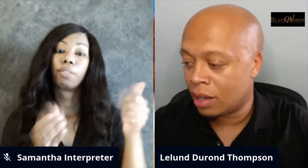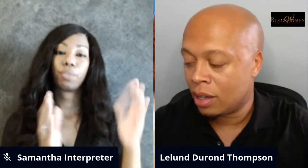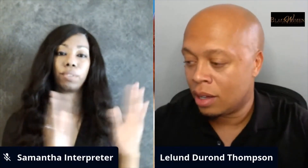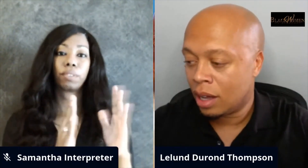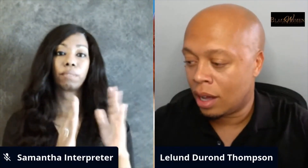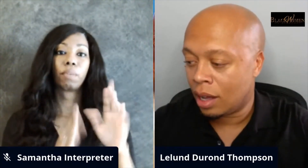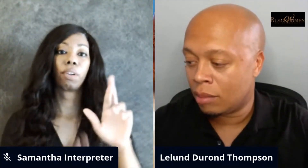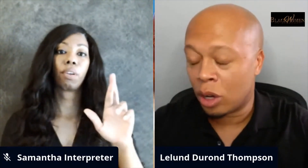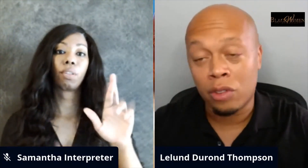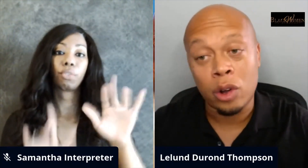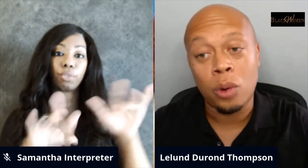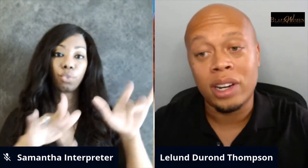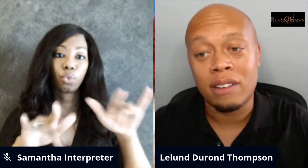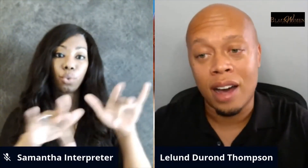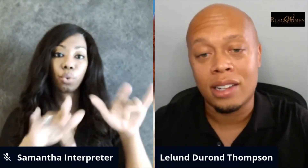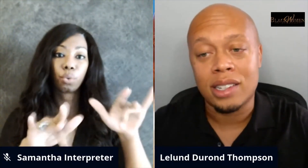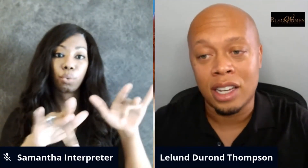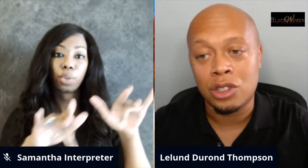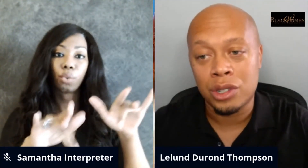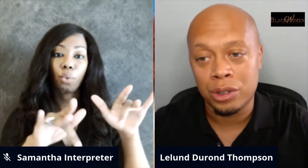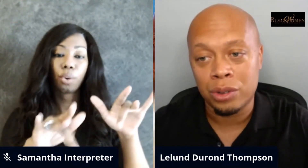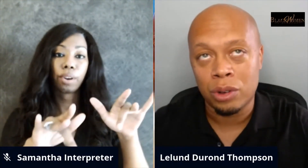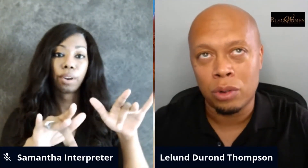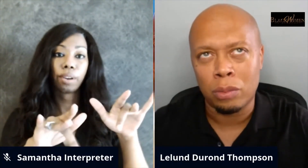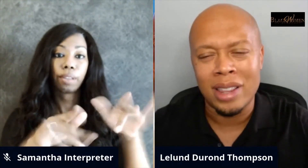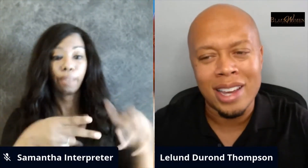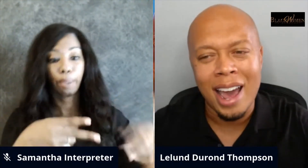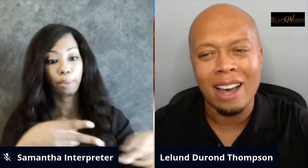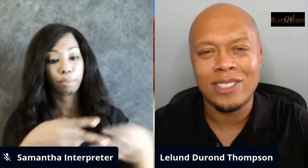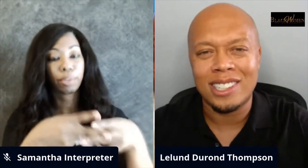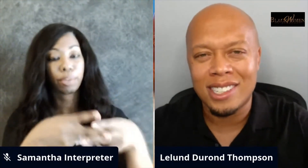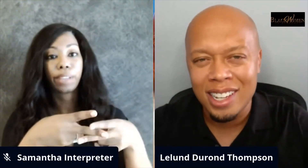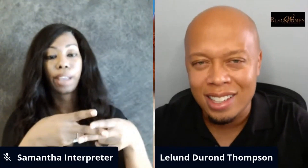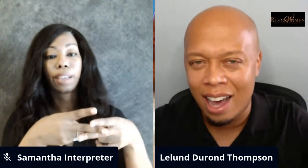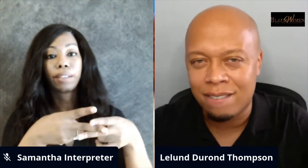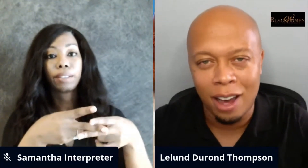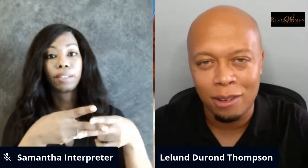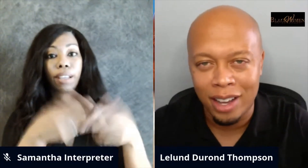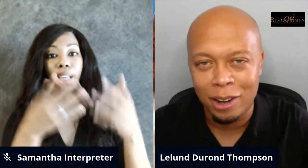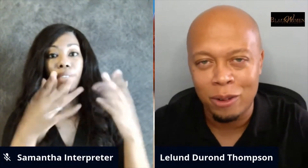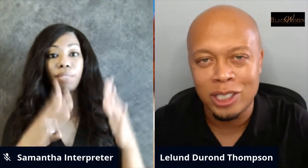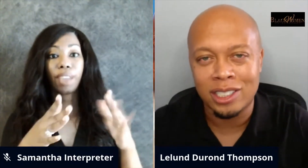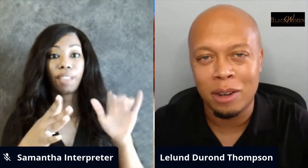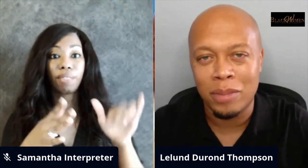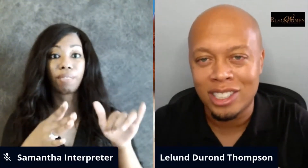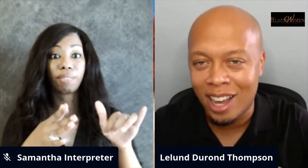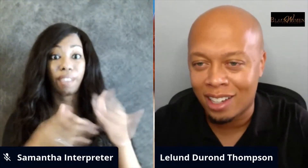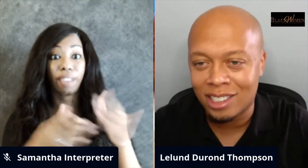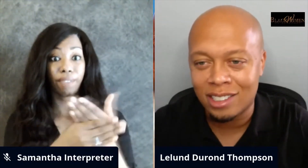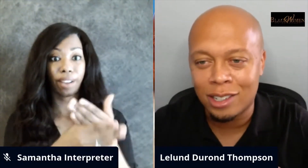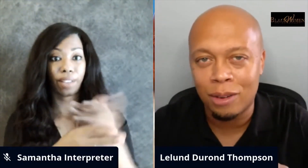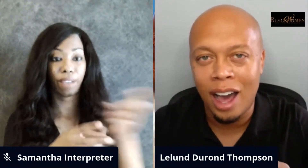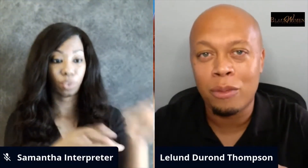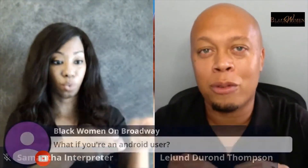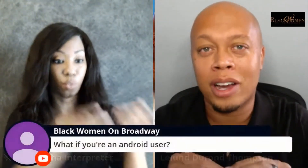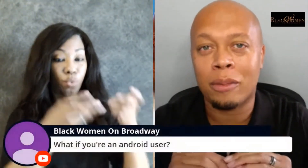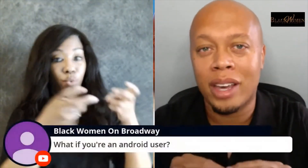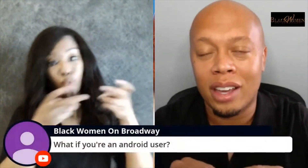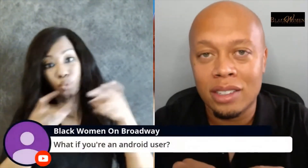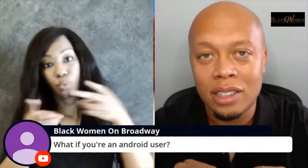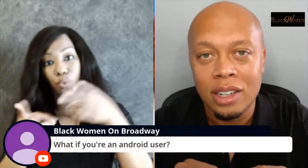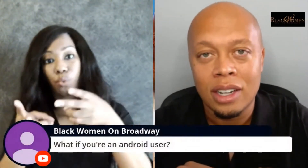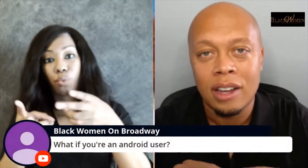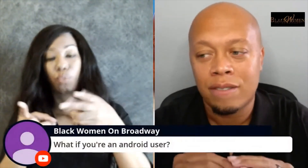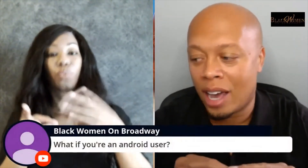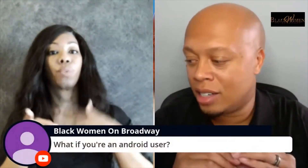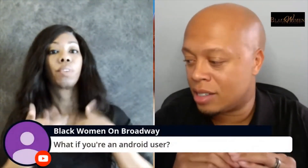plug a recording device into, but then I have to sync that file later, which can be challenging. So I would